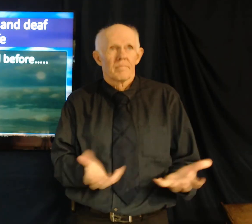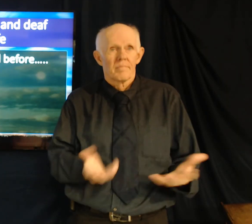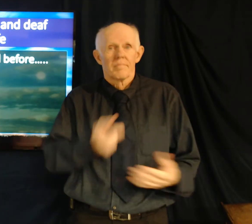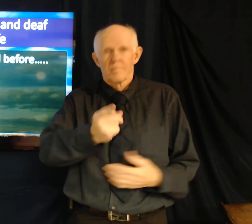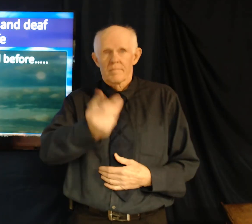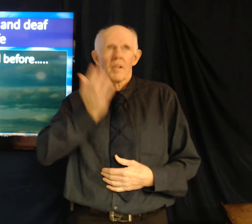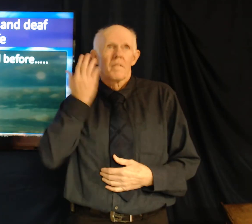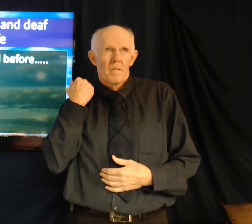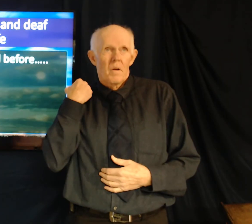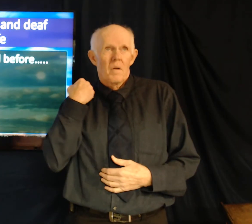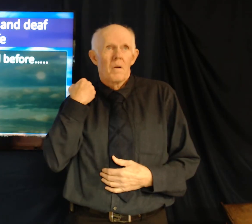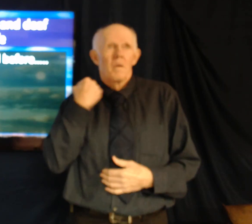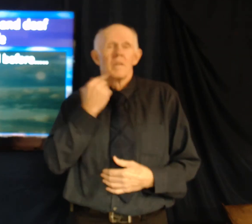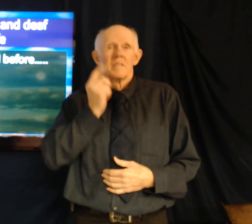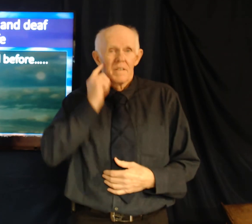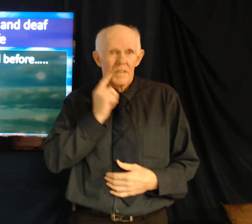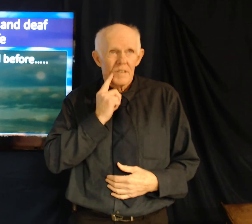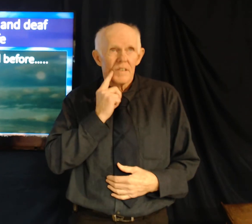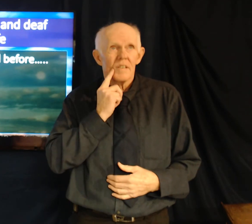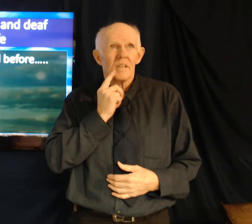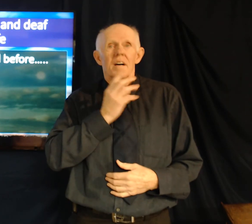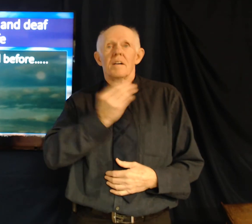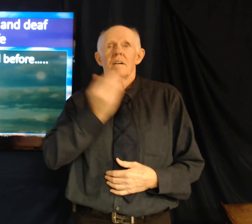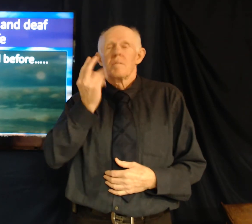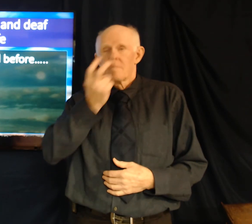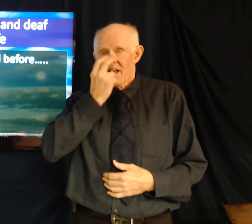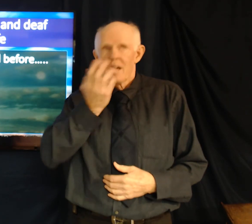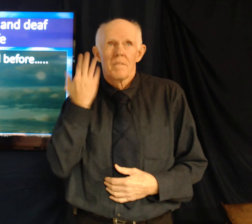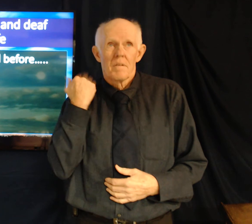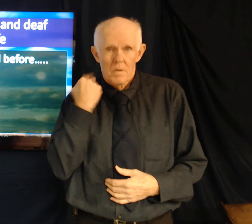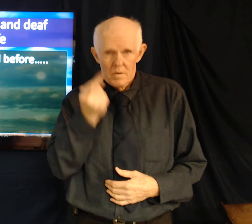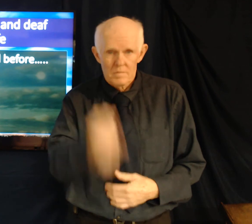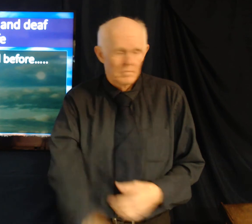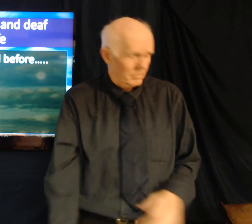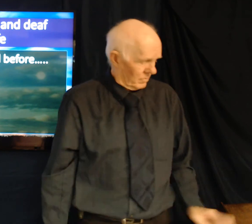And who were deaf and blind before.